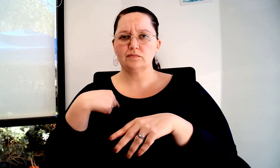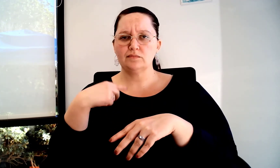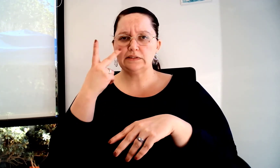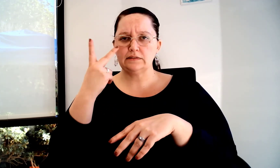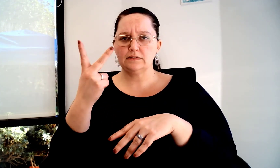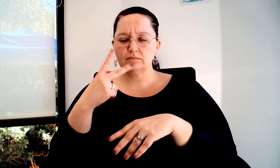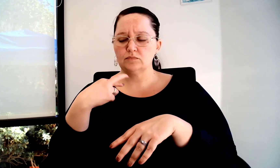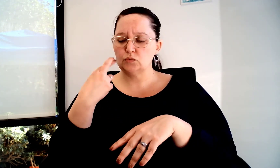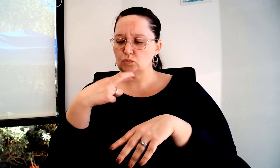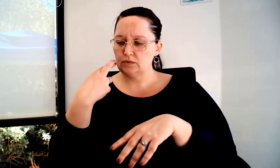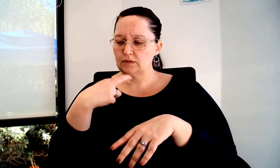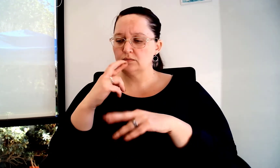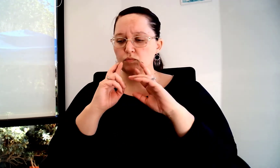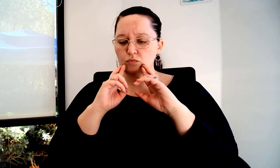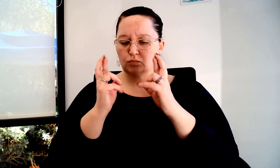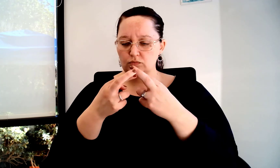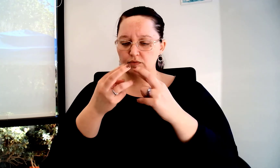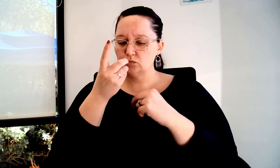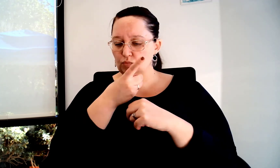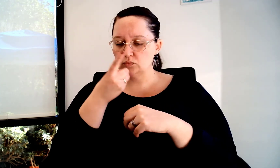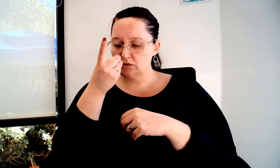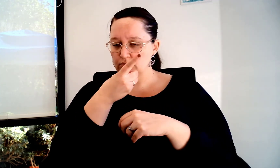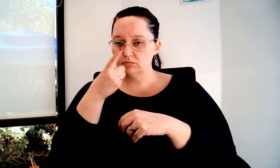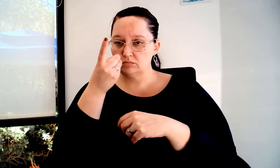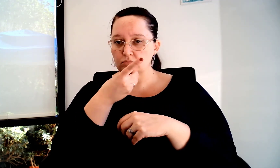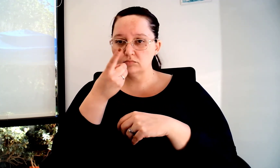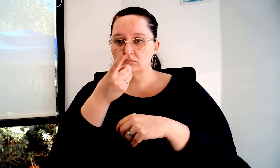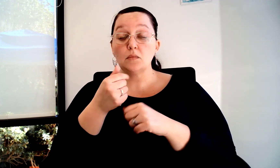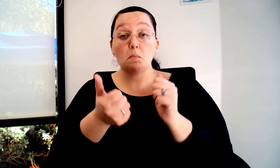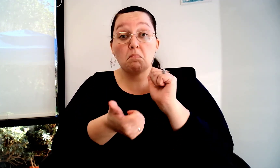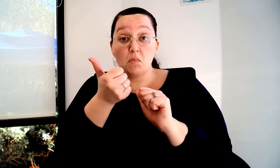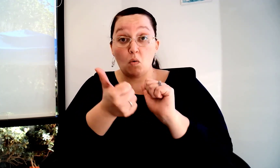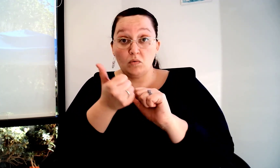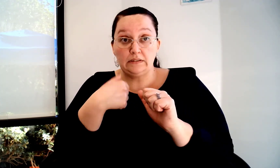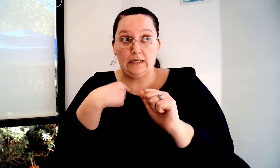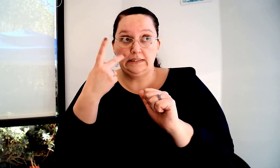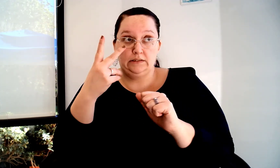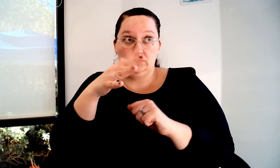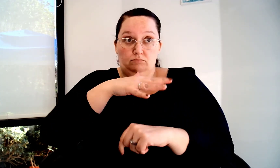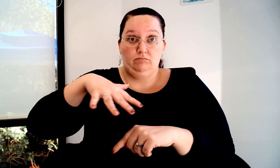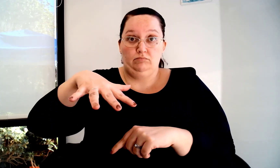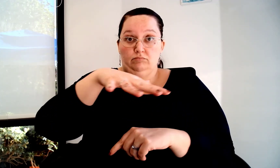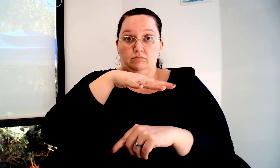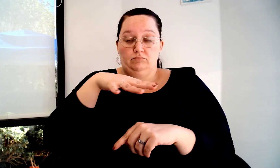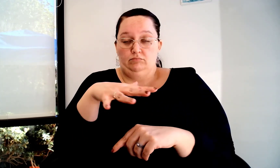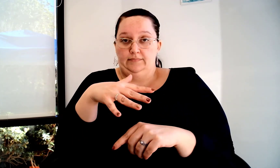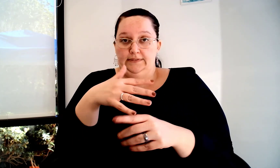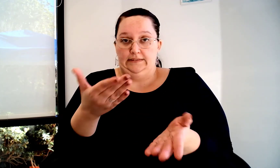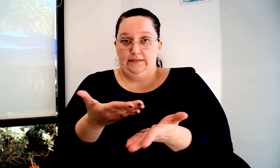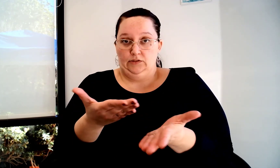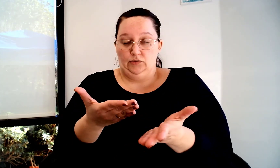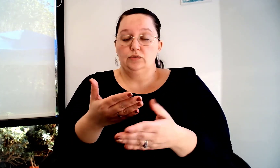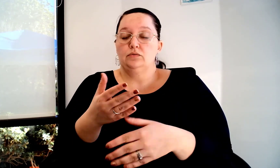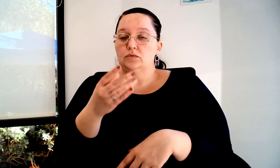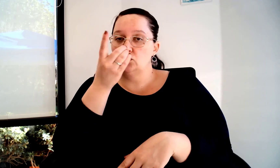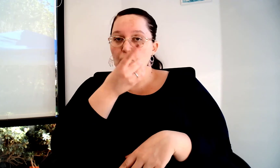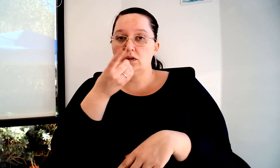I think those are the 3 that I've seen. Donut, donut, donut. The most I see in this area in